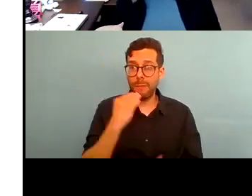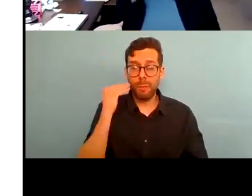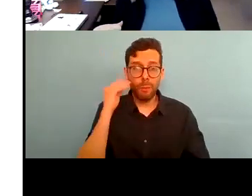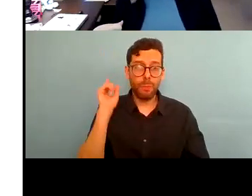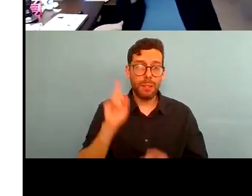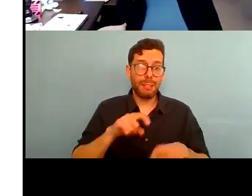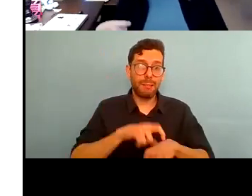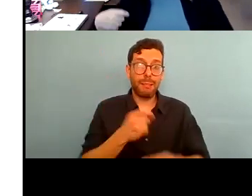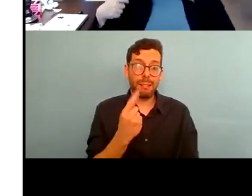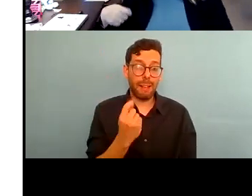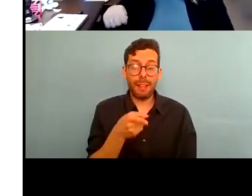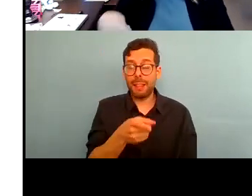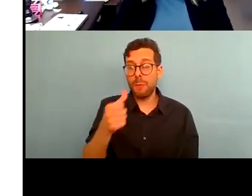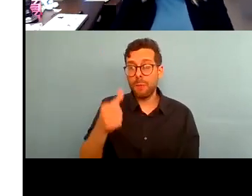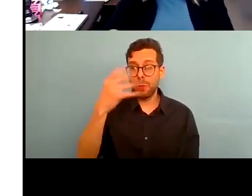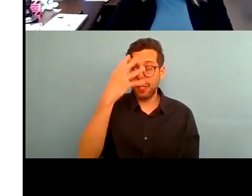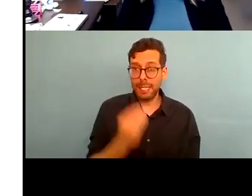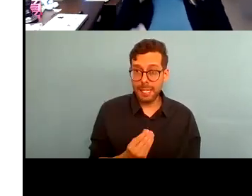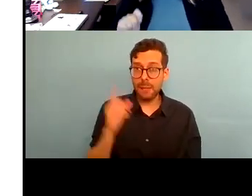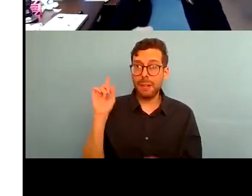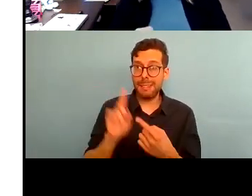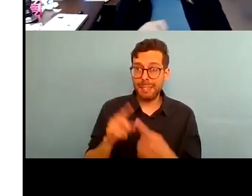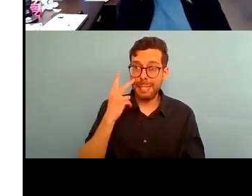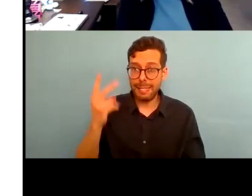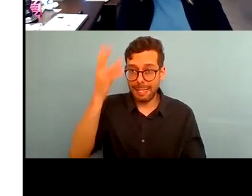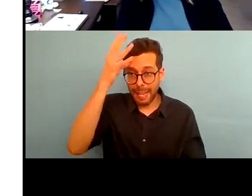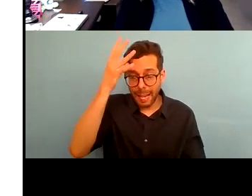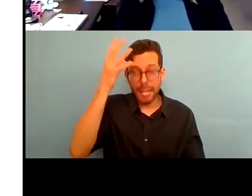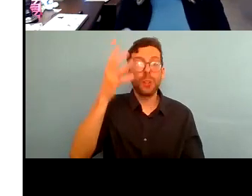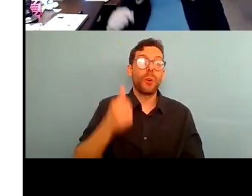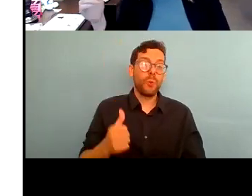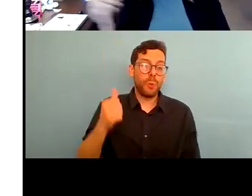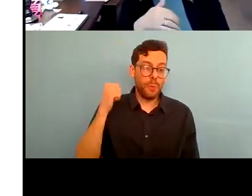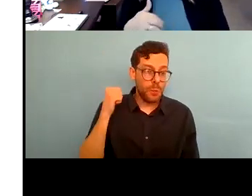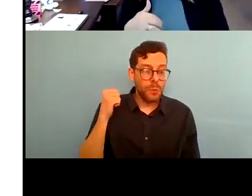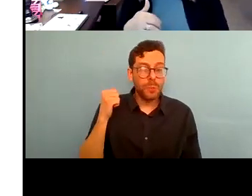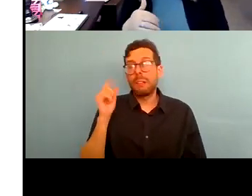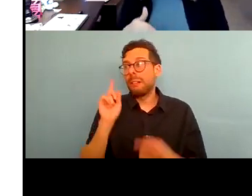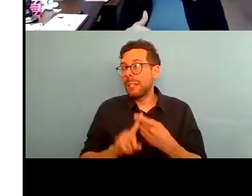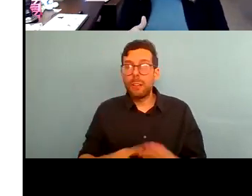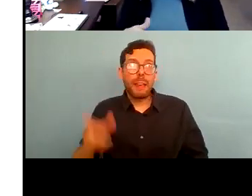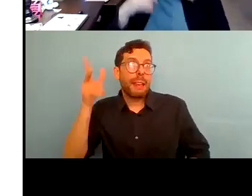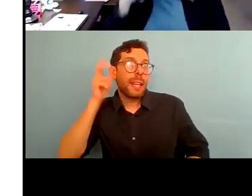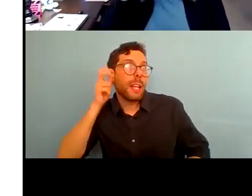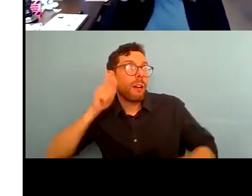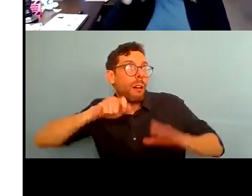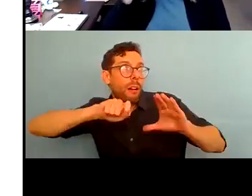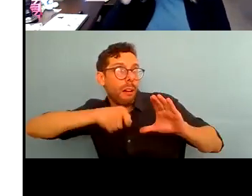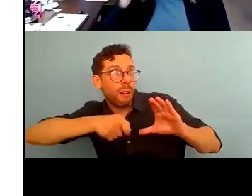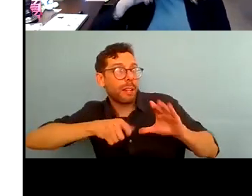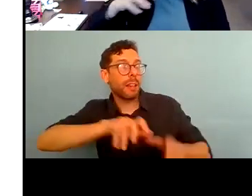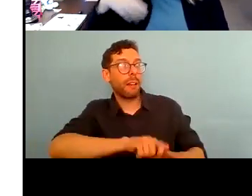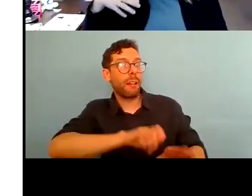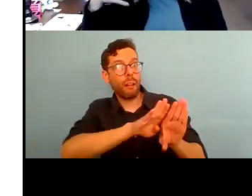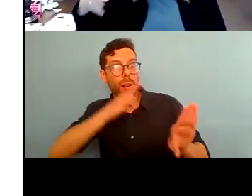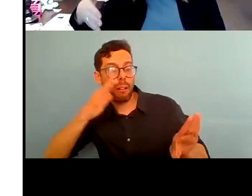see dad, or until they hear his key in the door, until they know he's walked into the kitchen, whatever. And so sometimes the other family